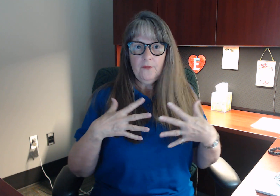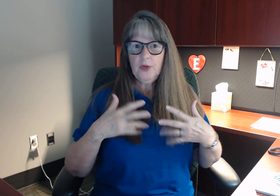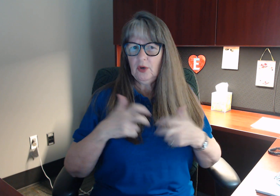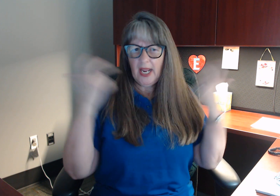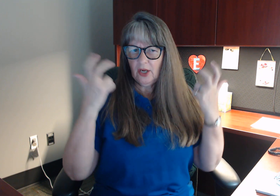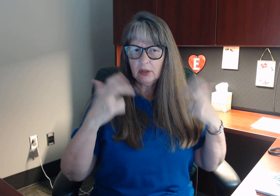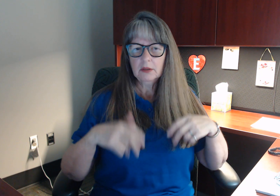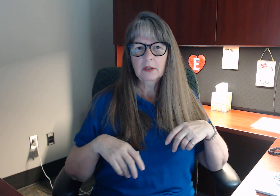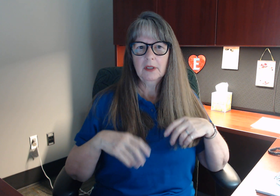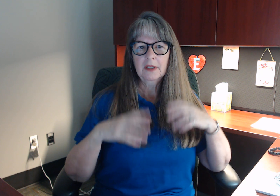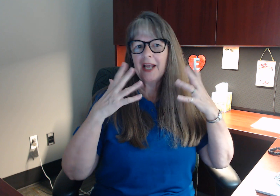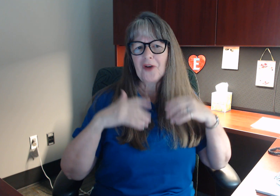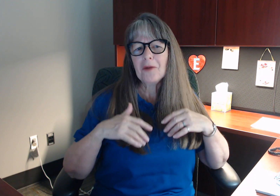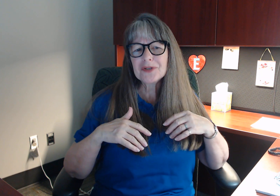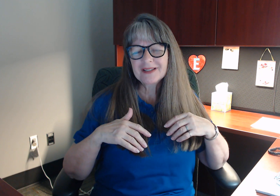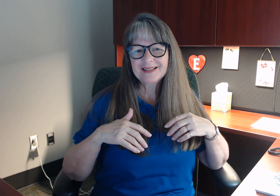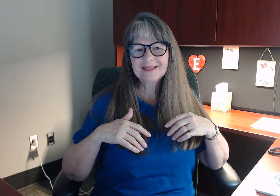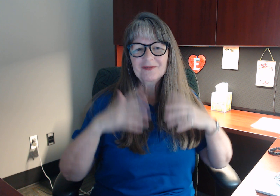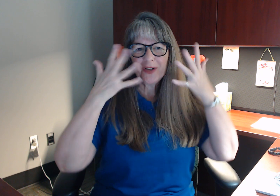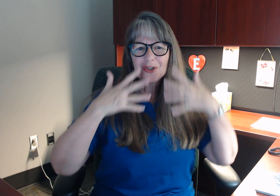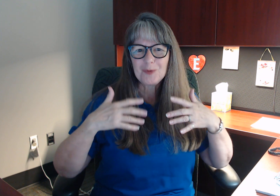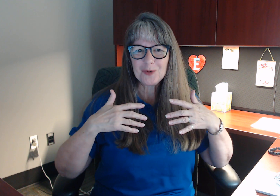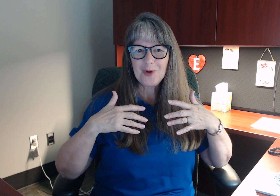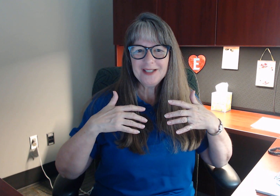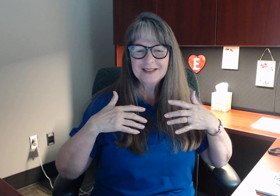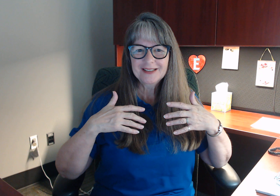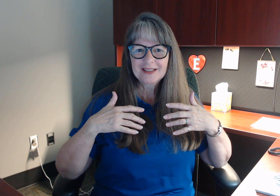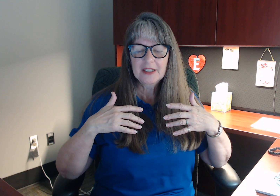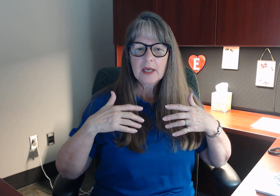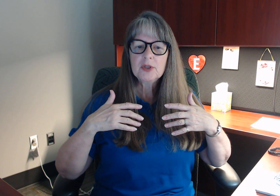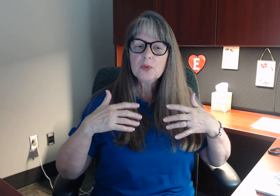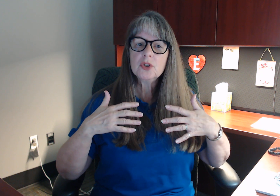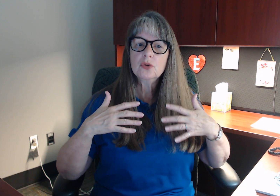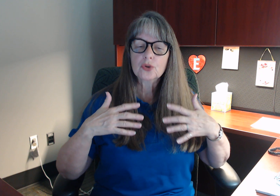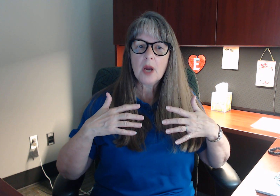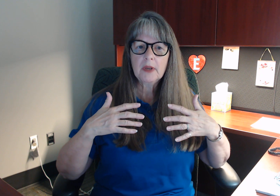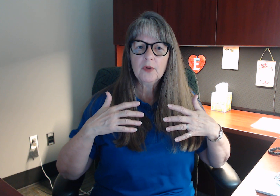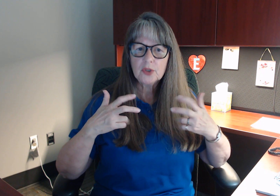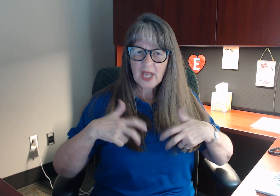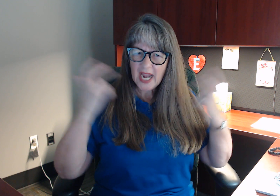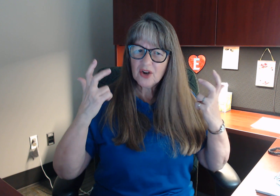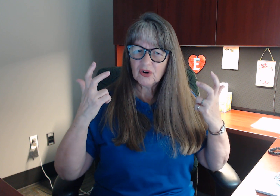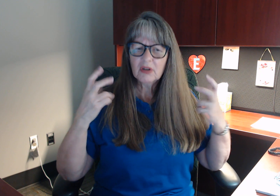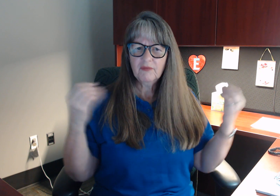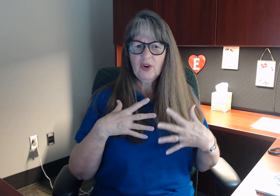Fear, anger. Kind of an opposite facial expression, right? But you would do your topic first. Anger. Fearful